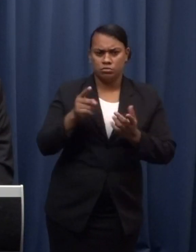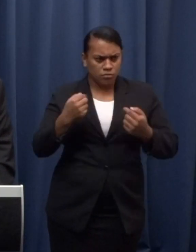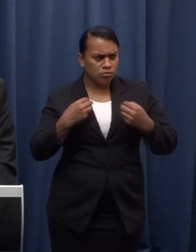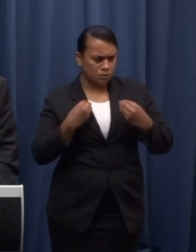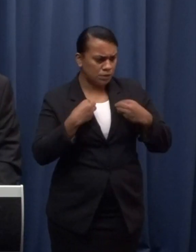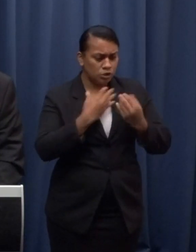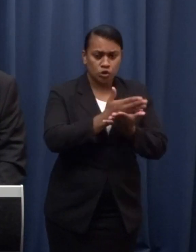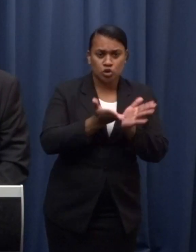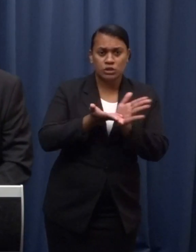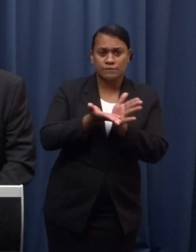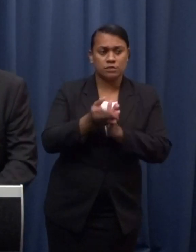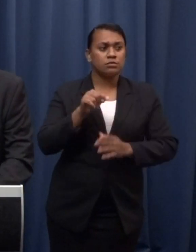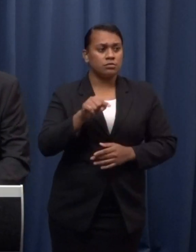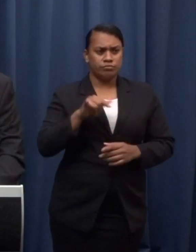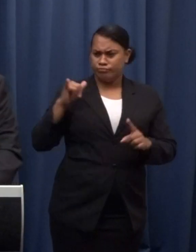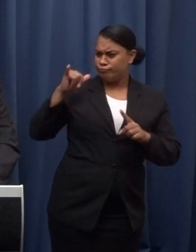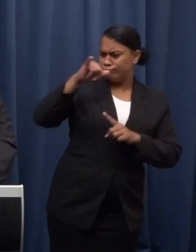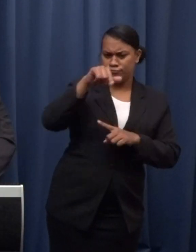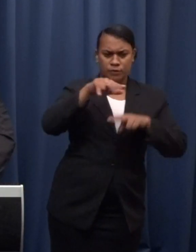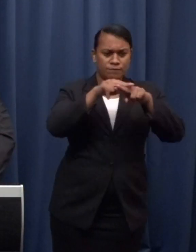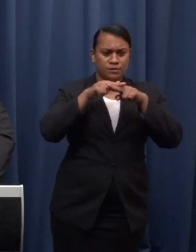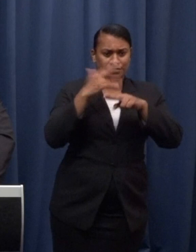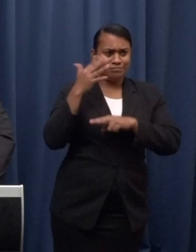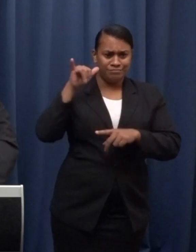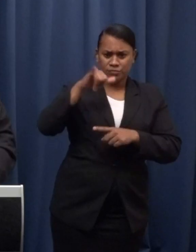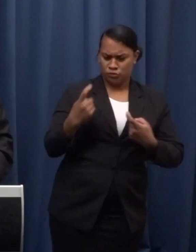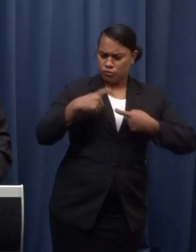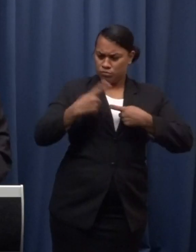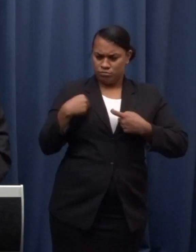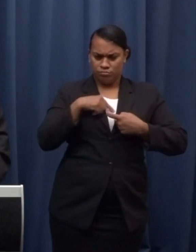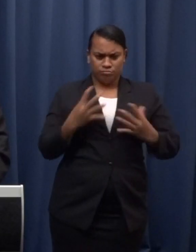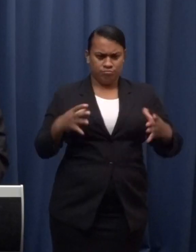Fiji Airways, for joining me this afternoon.